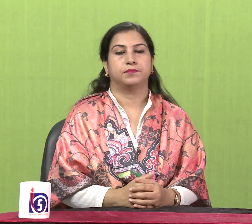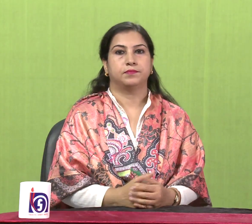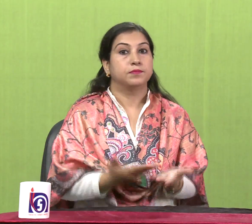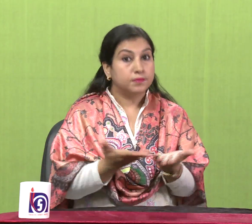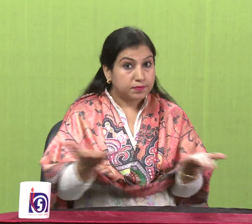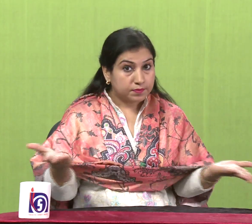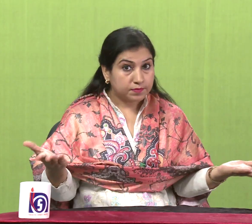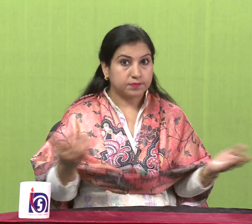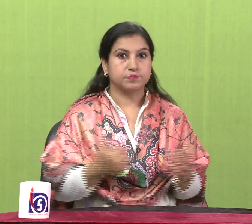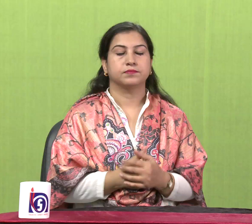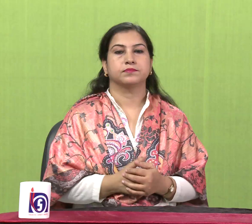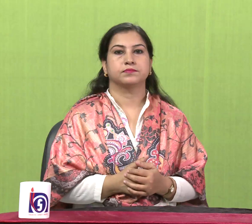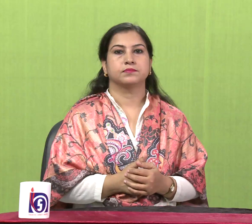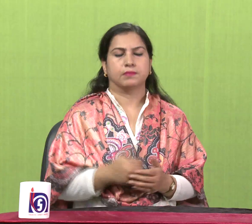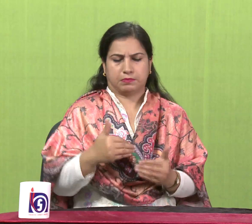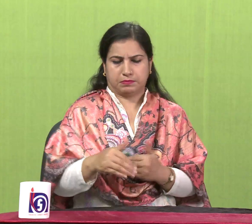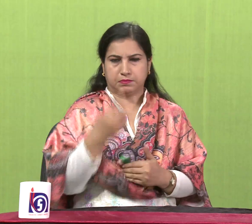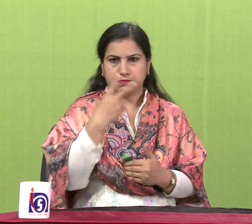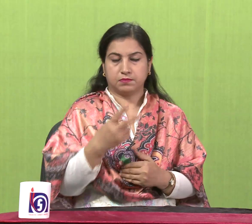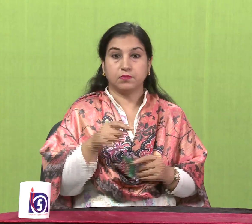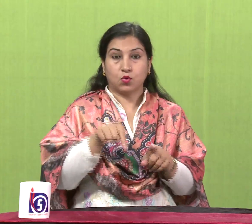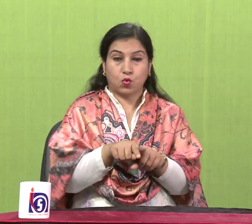Learners, let us revise our lesson now.